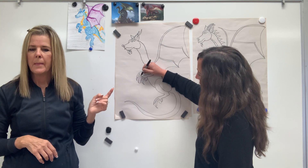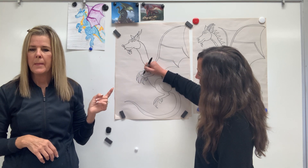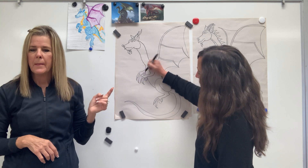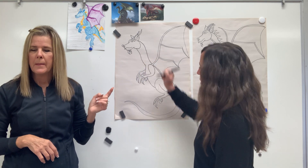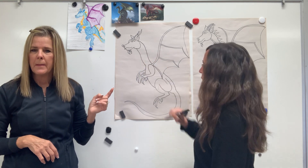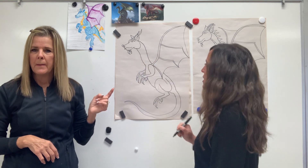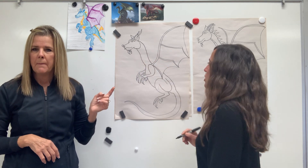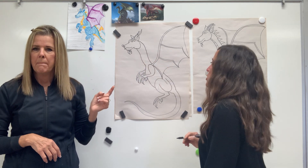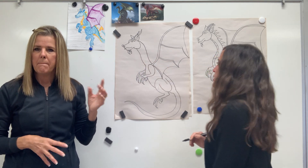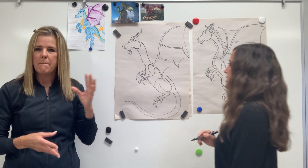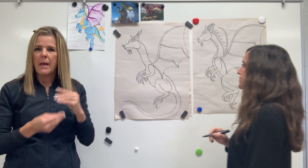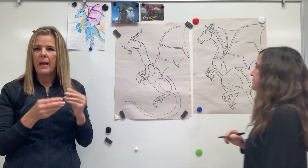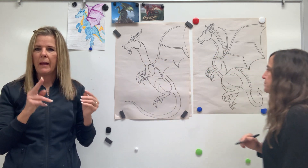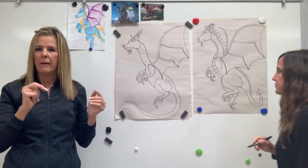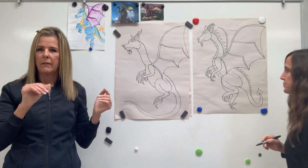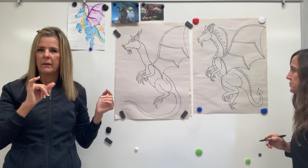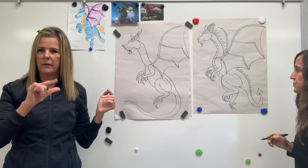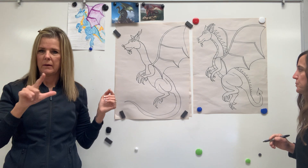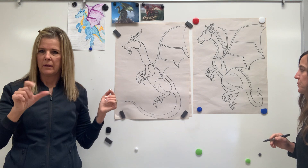And then add the nails.